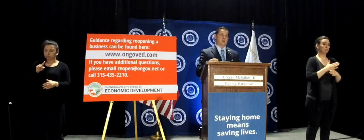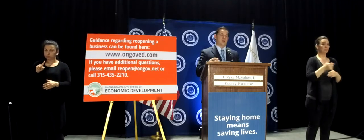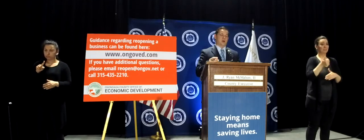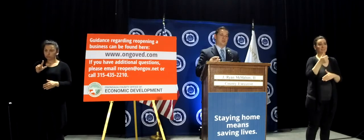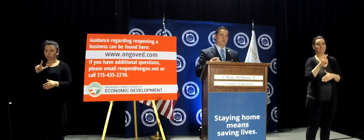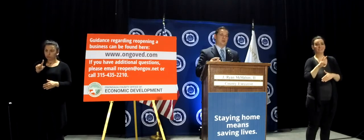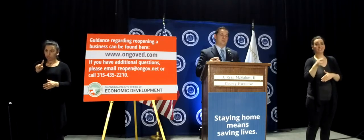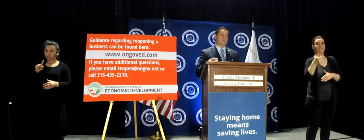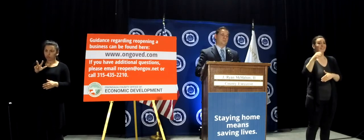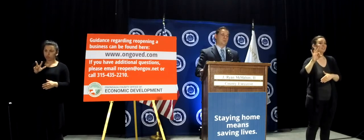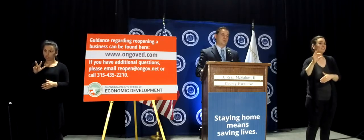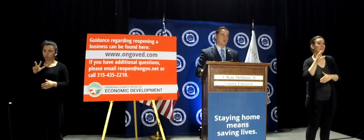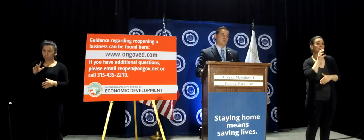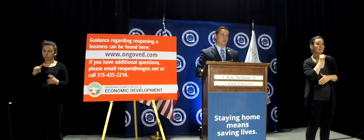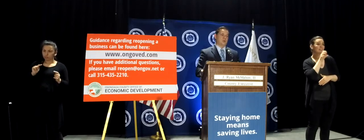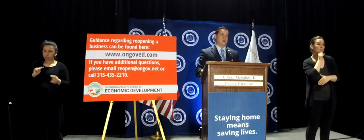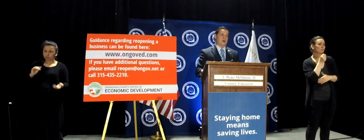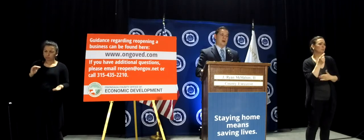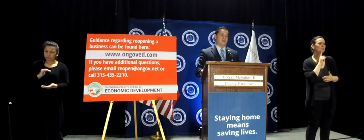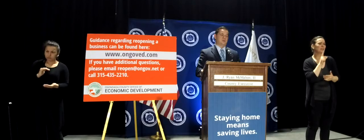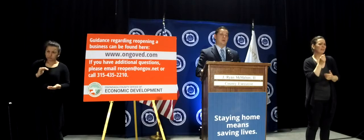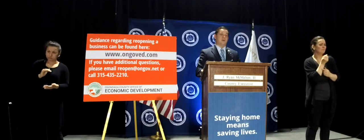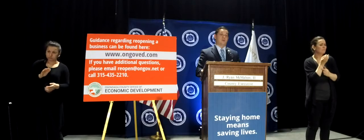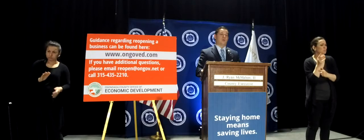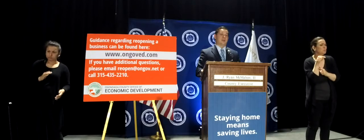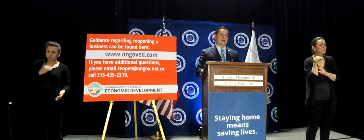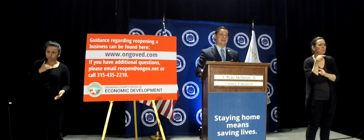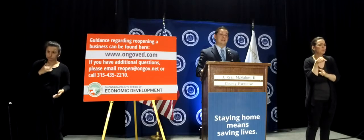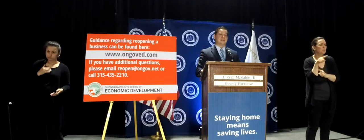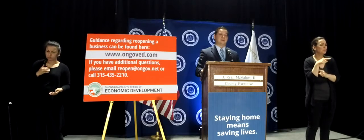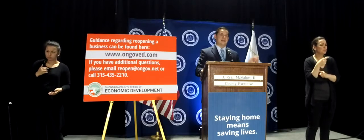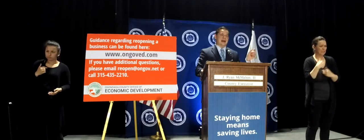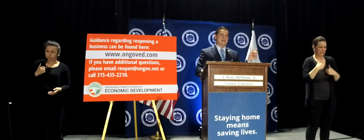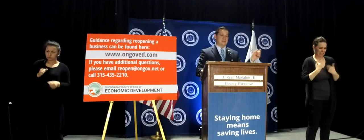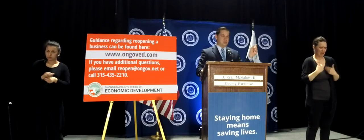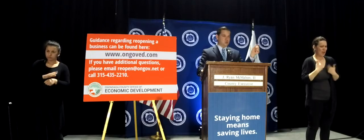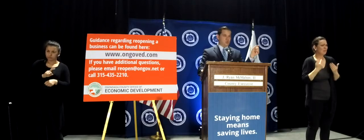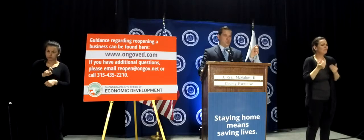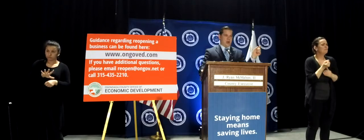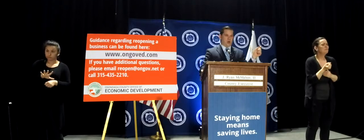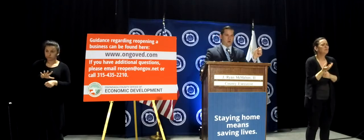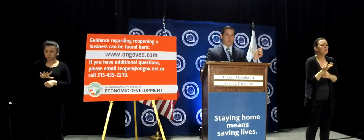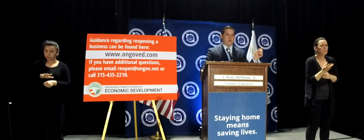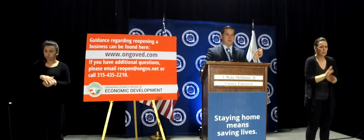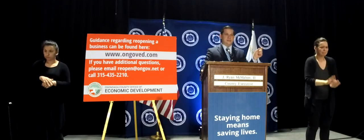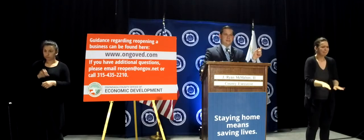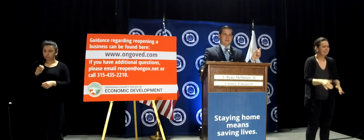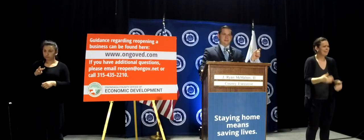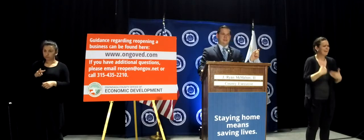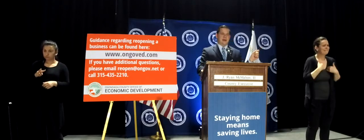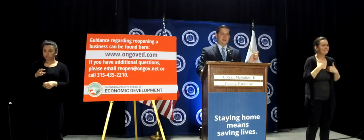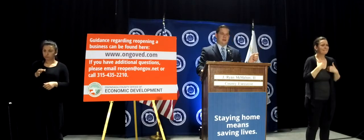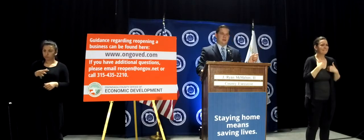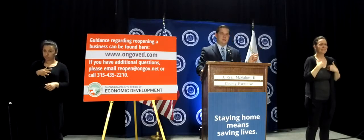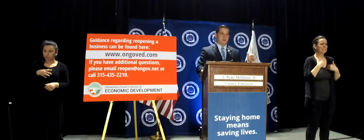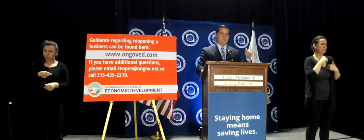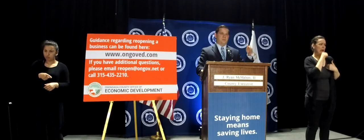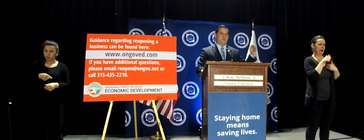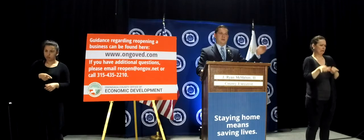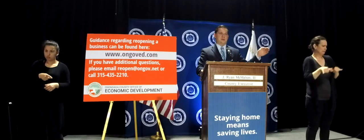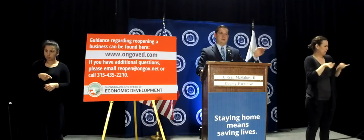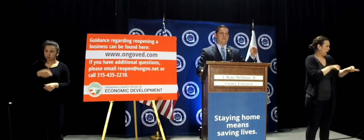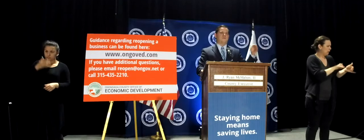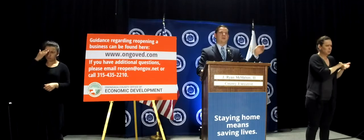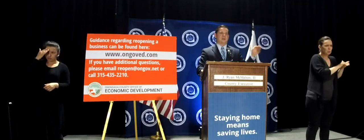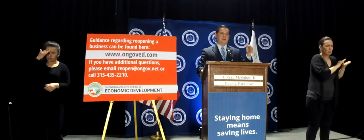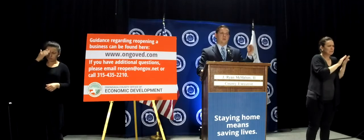cases where there are children who do have COVID-19, but not this new rare disease that some